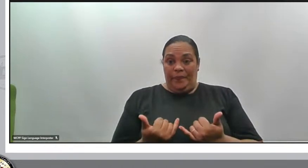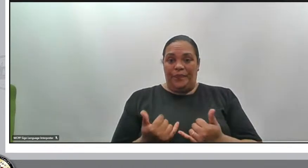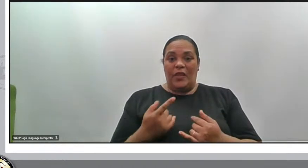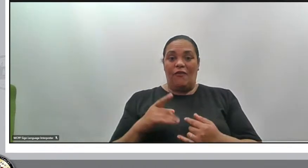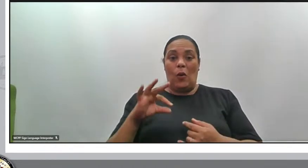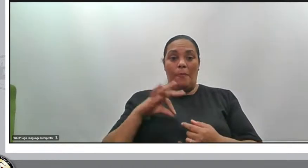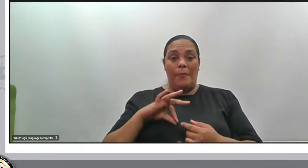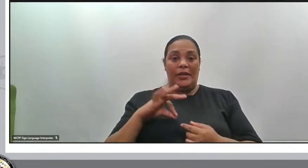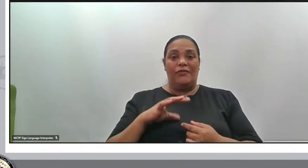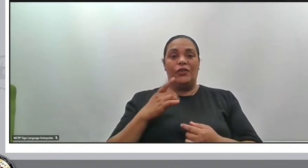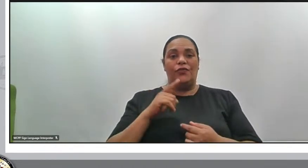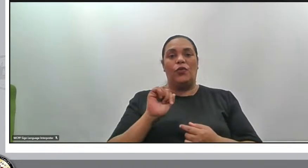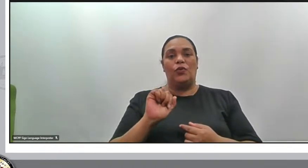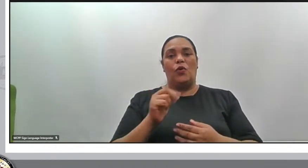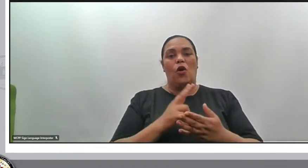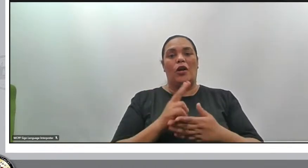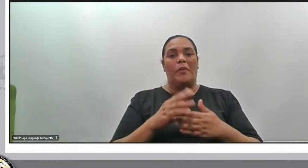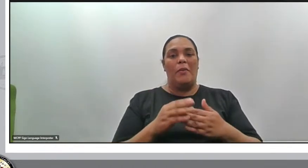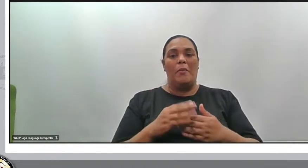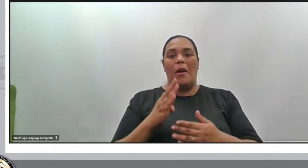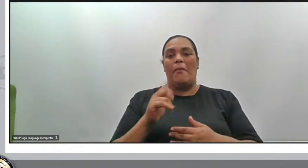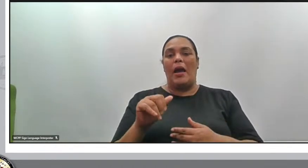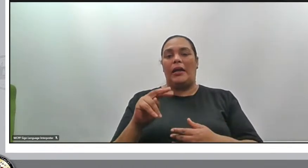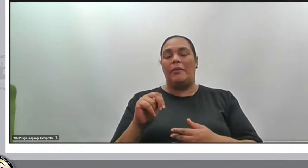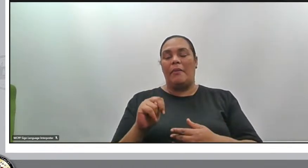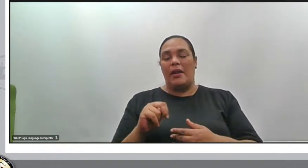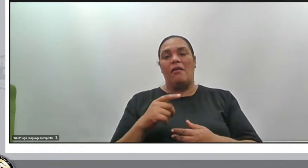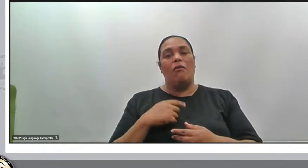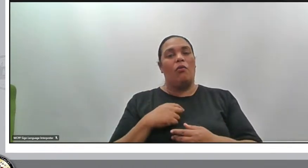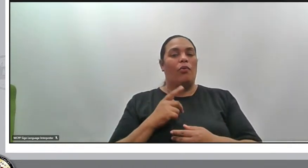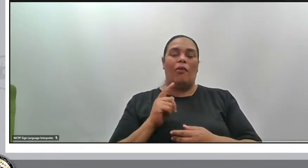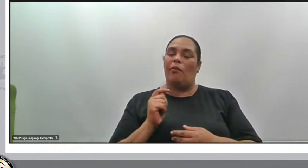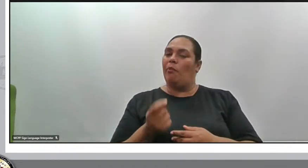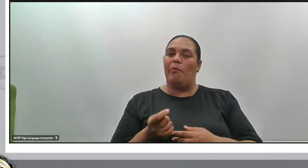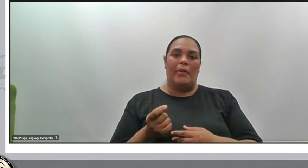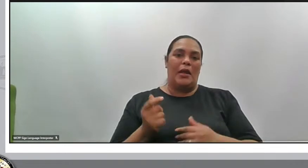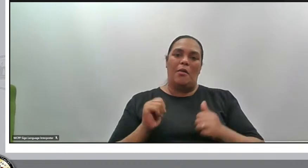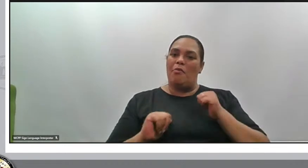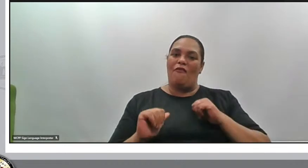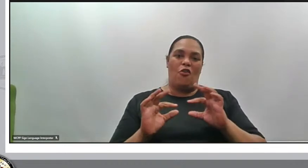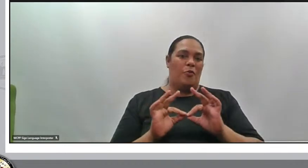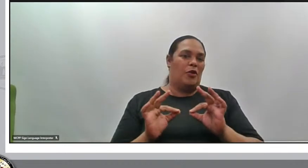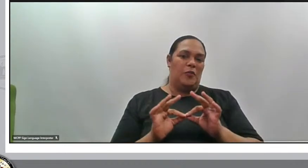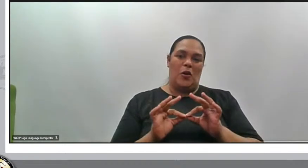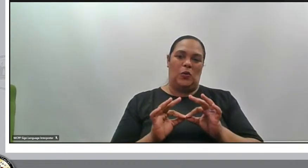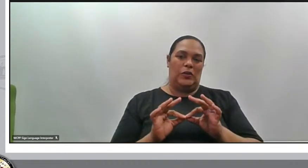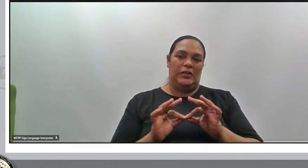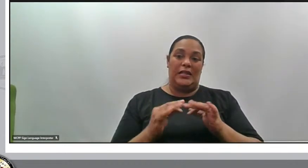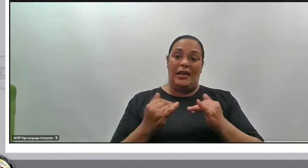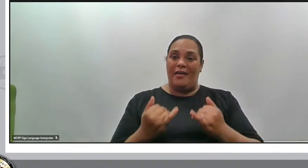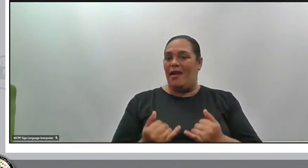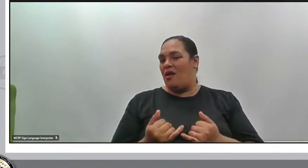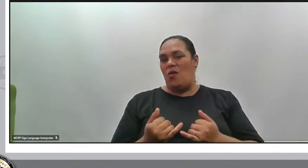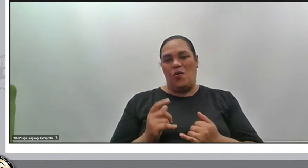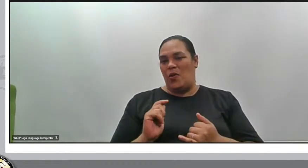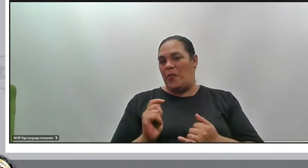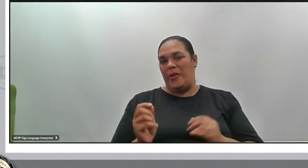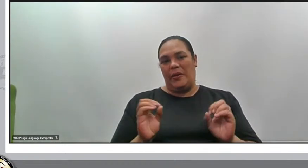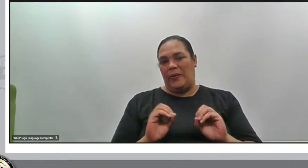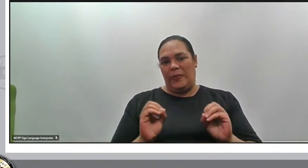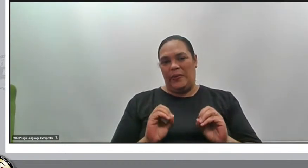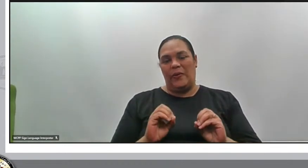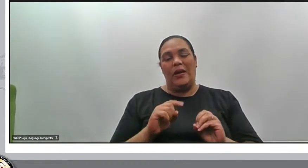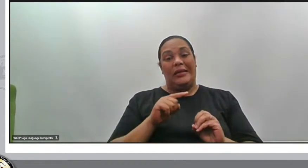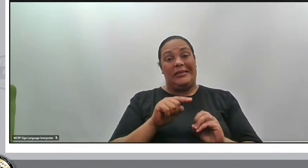benefit of the Honourable Member Bartman, we do not pay performance bonuses at this point. That has